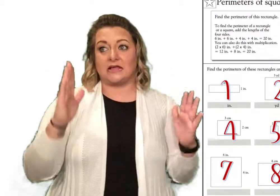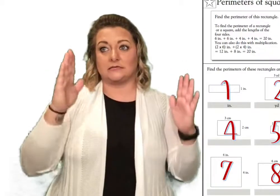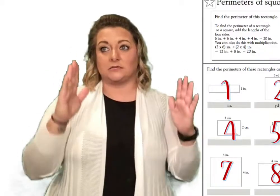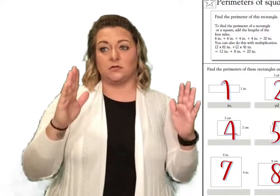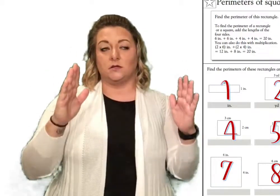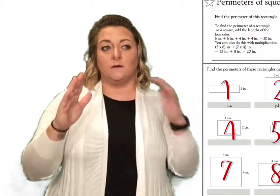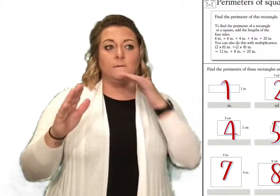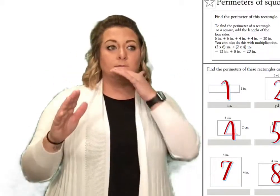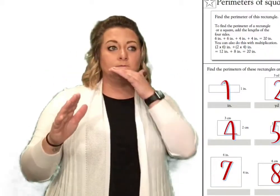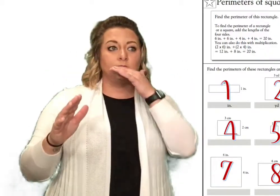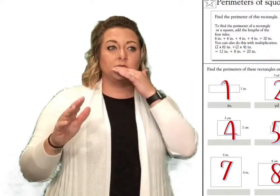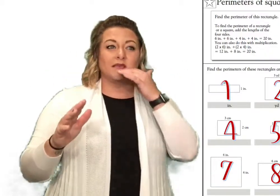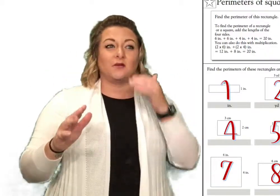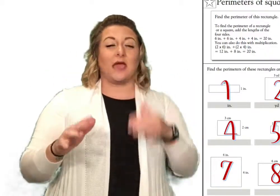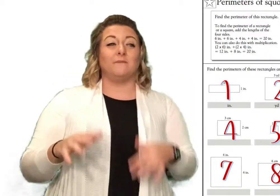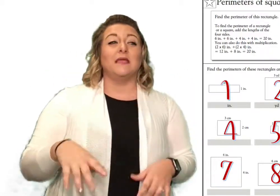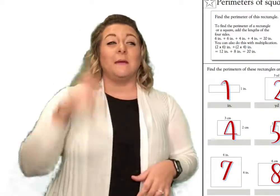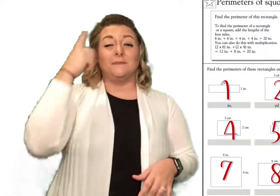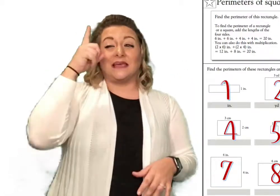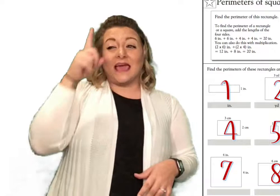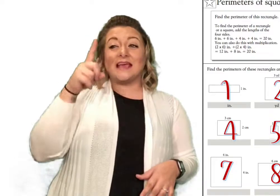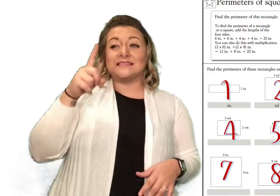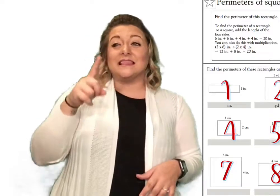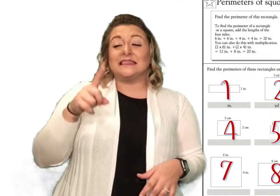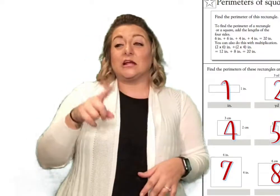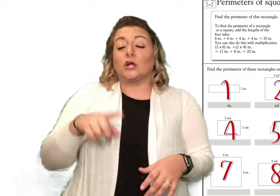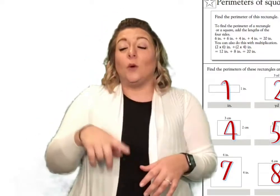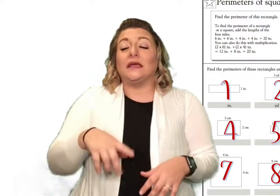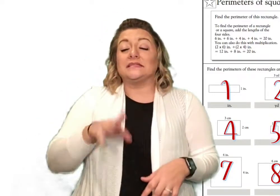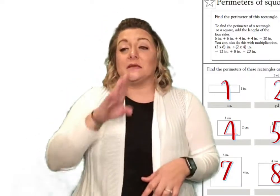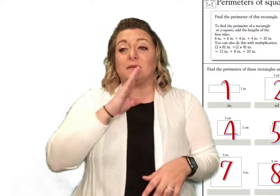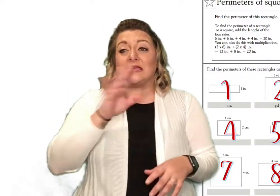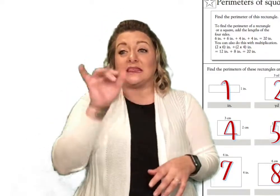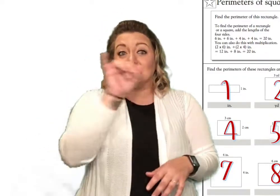sides. Okay? Because they're going to be the